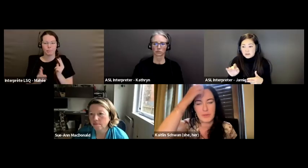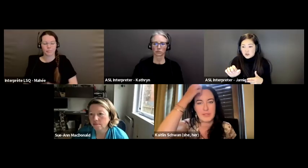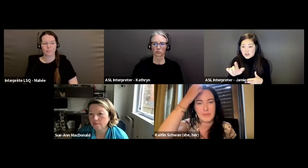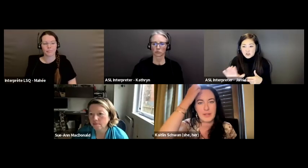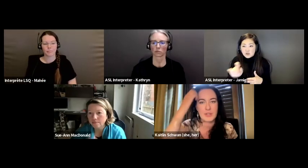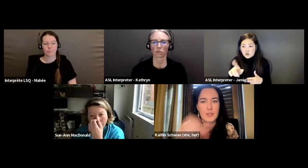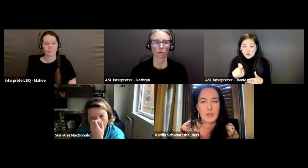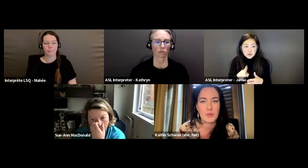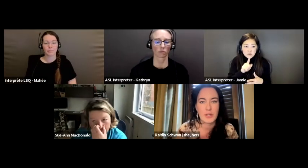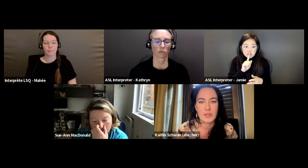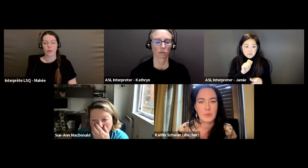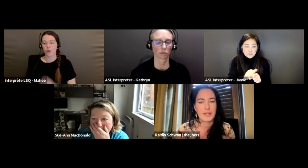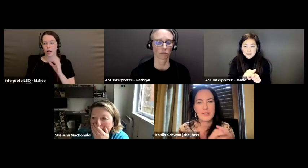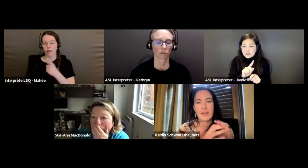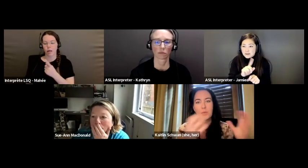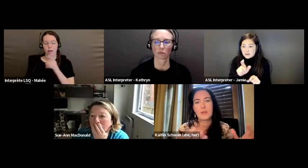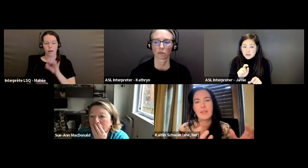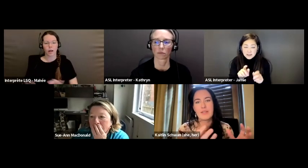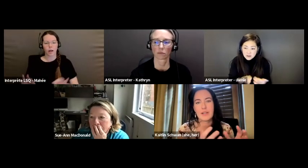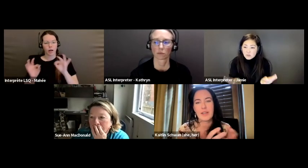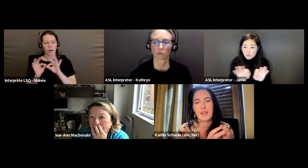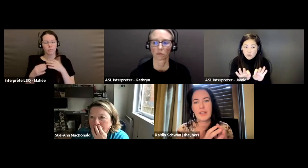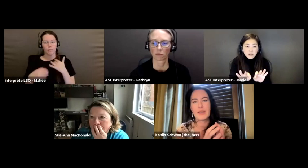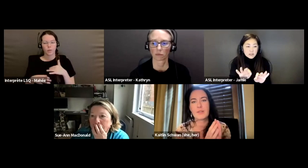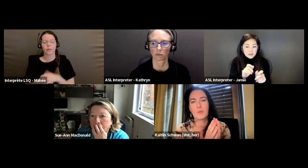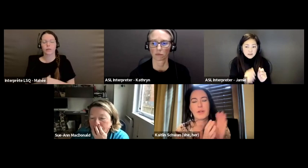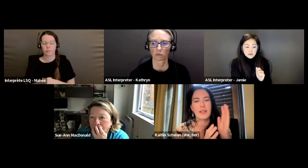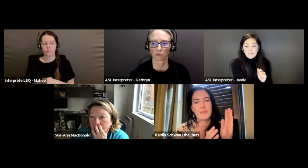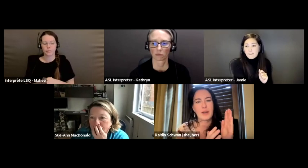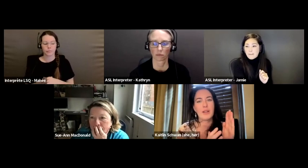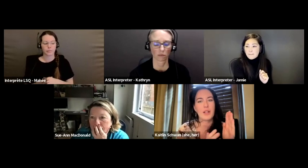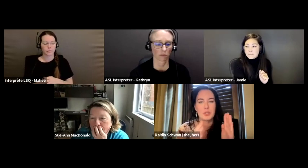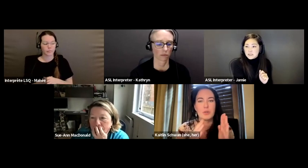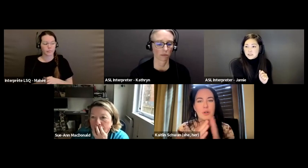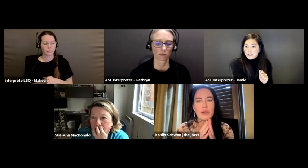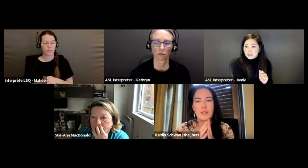important with respect to what extent work in this area is working in